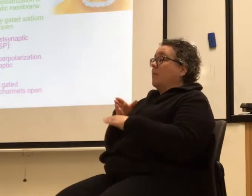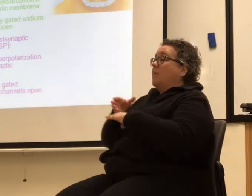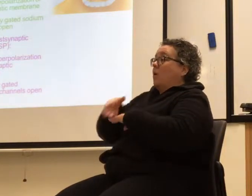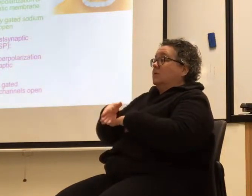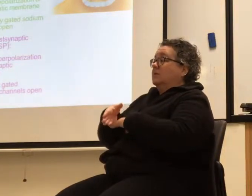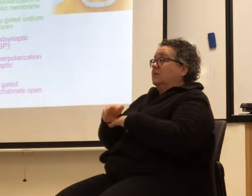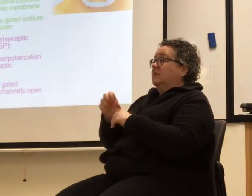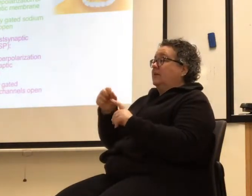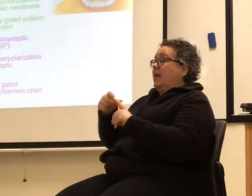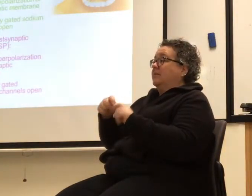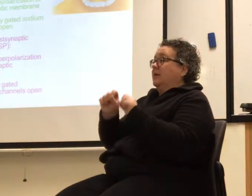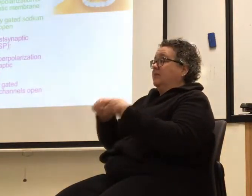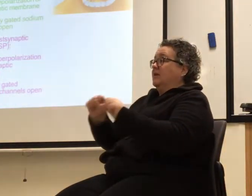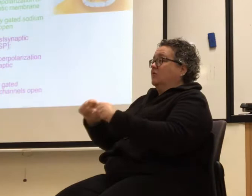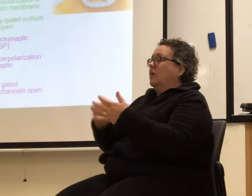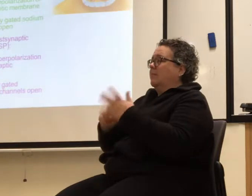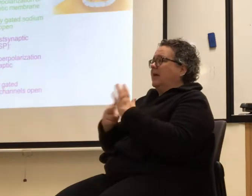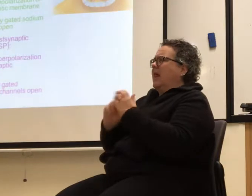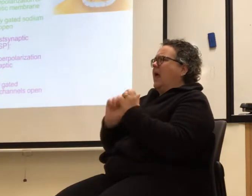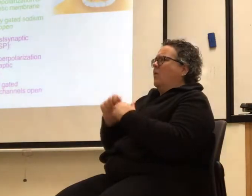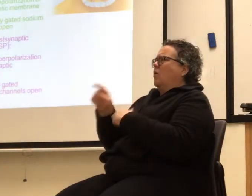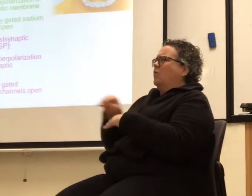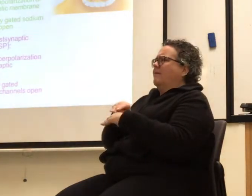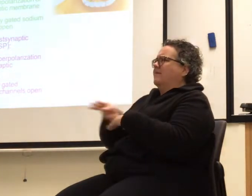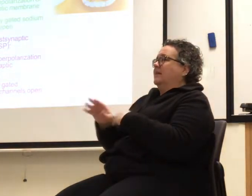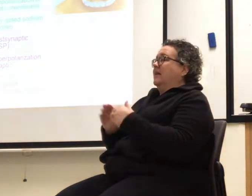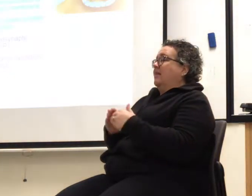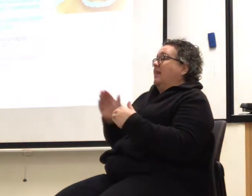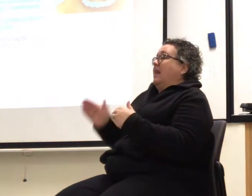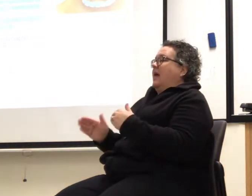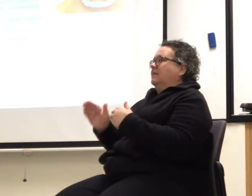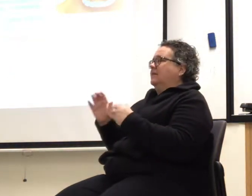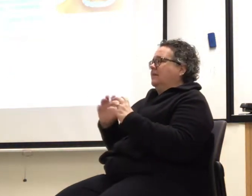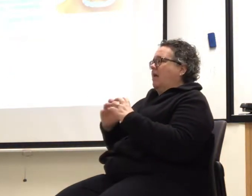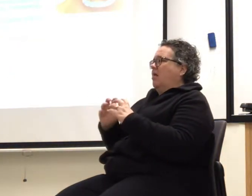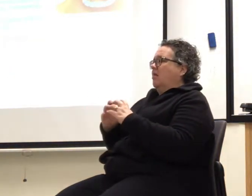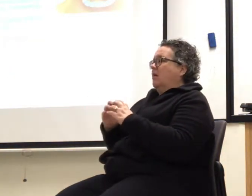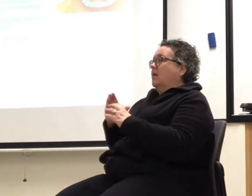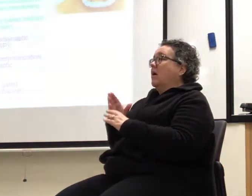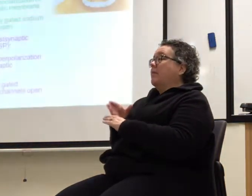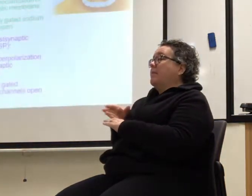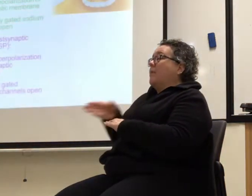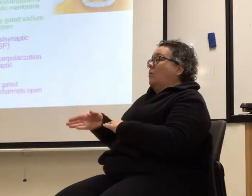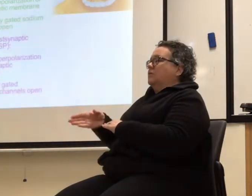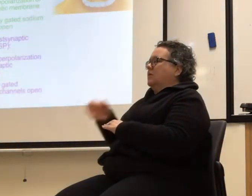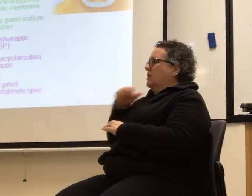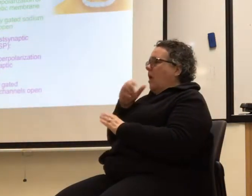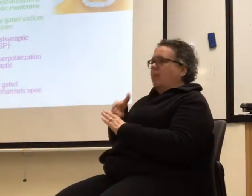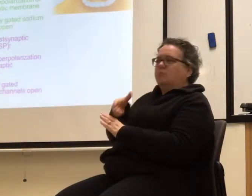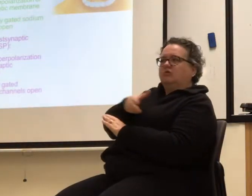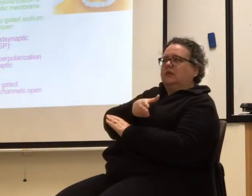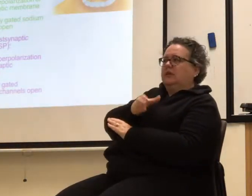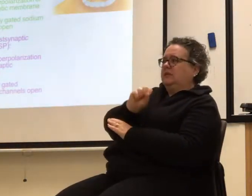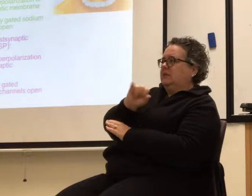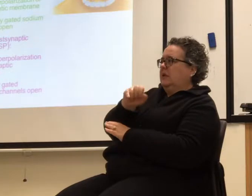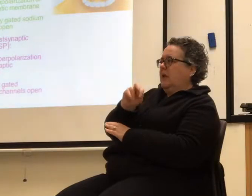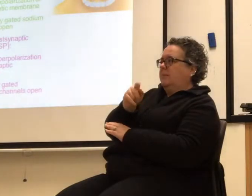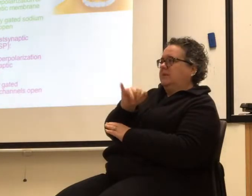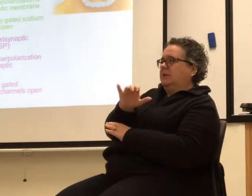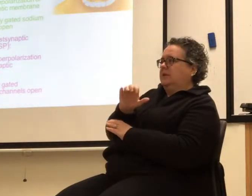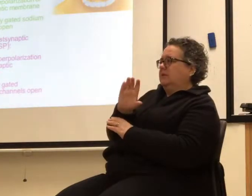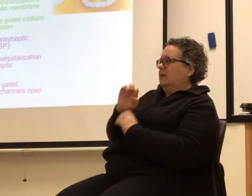means how are you affecting this cell, the postsynaptic cell, not the presynaptic cell. Okay,